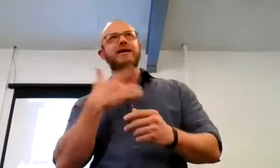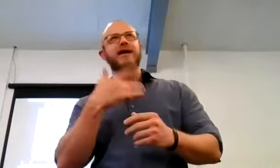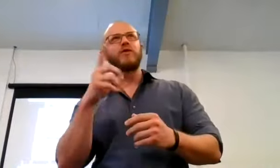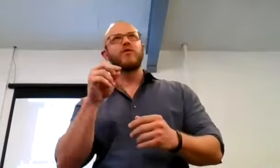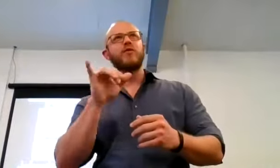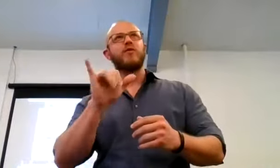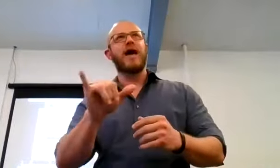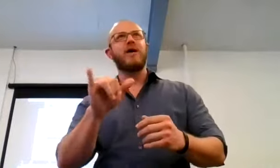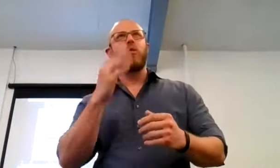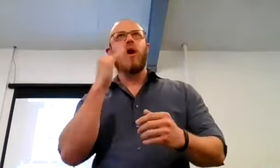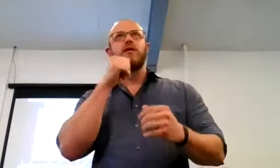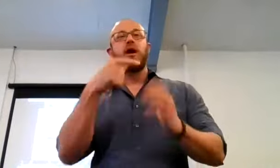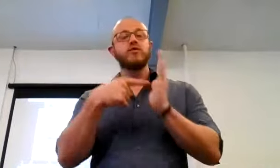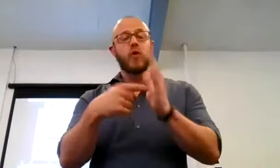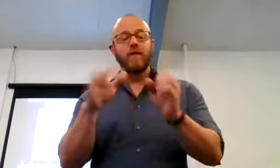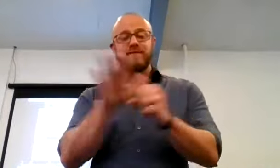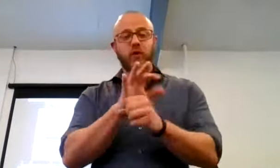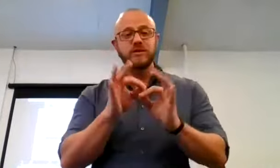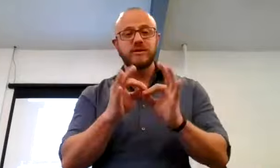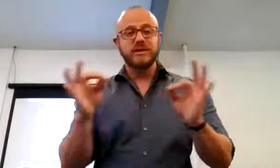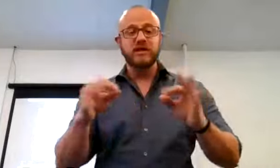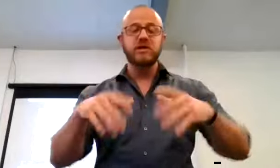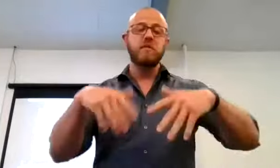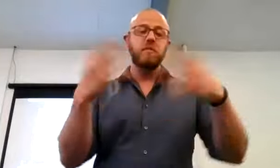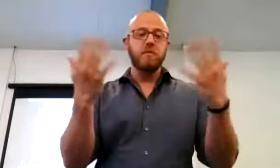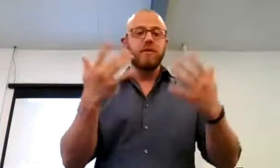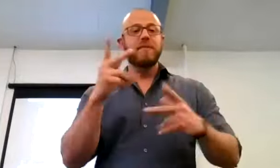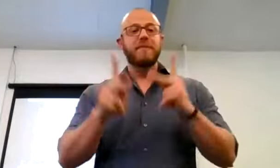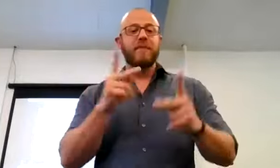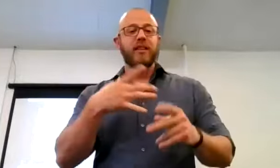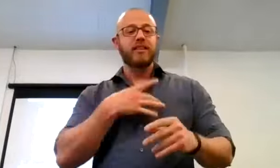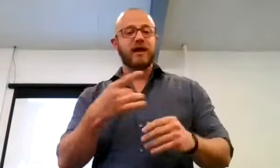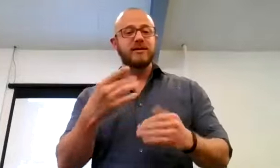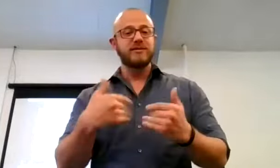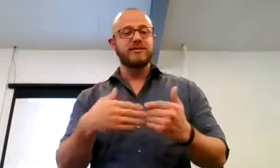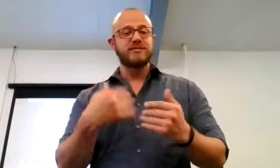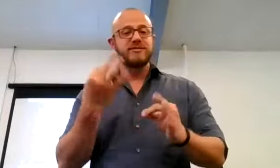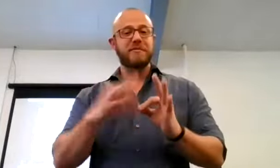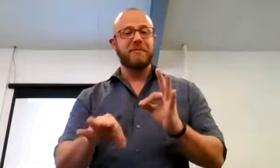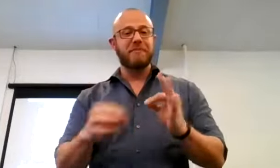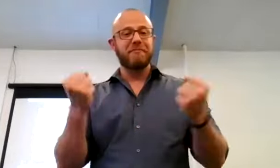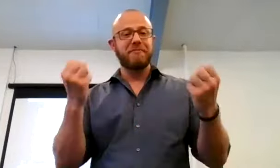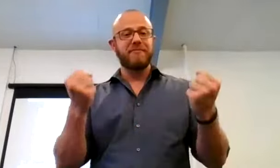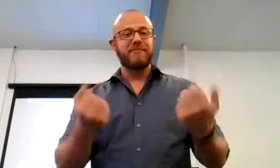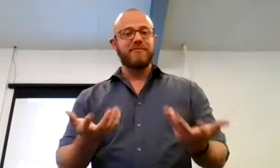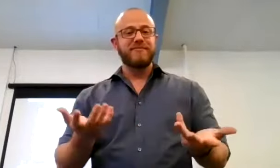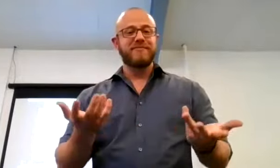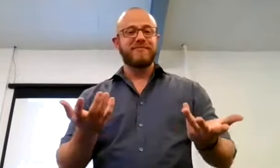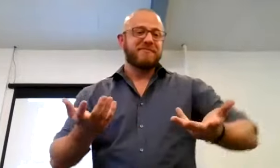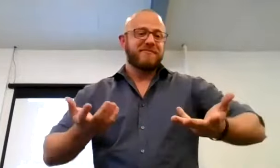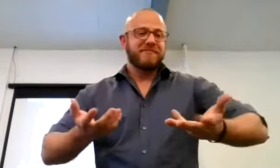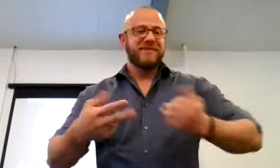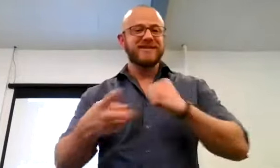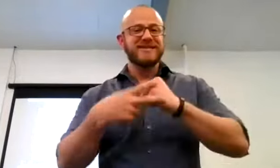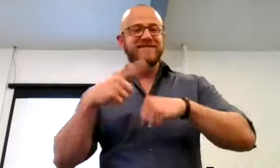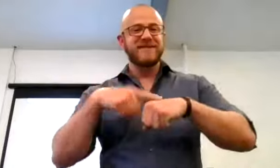out why do we need to really use the full sentence if it's not even needed. I like to be easy and simple, you know, with my signs. So